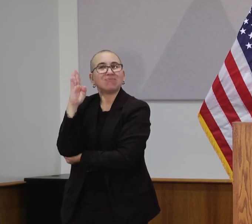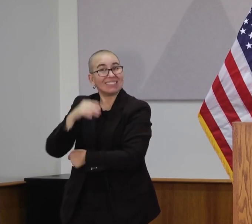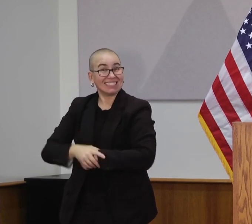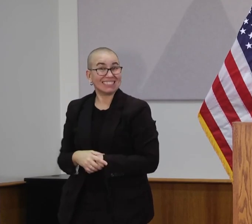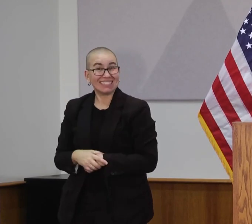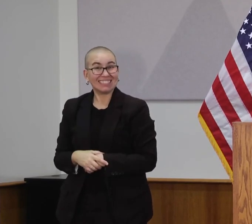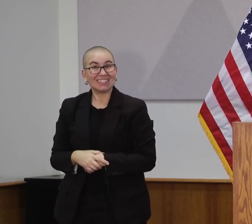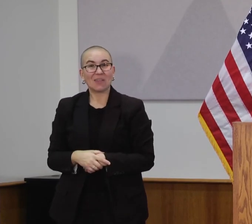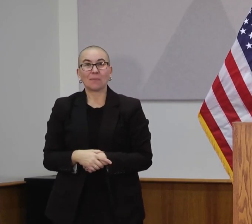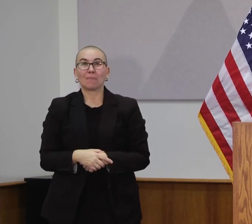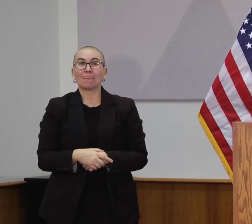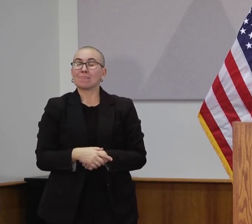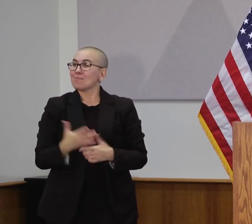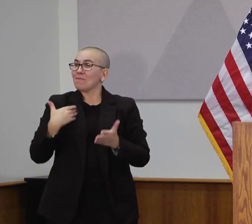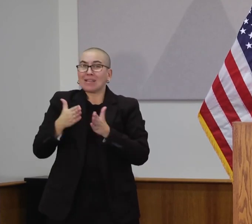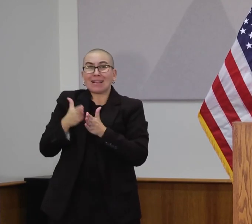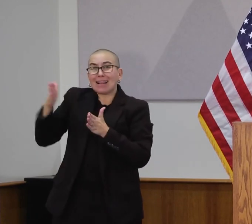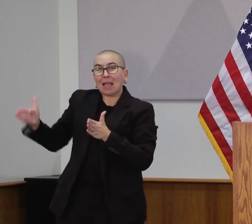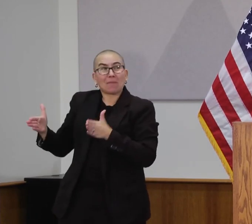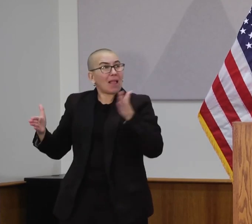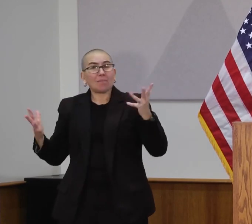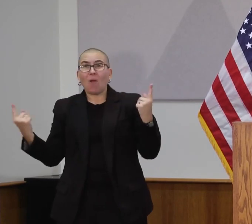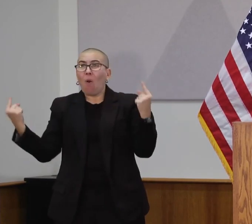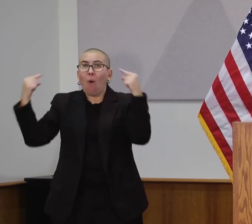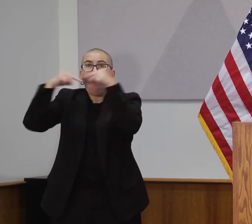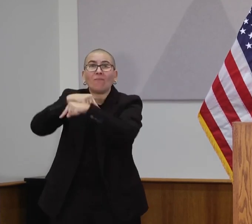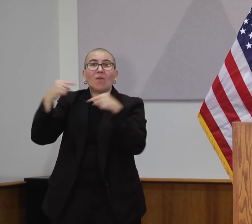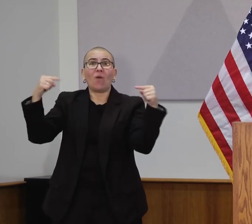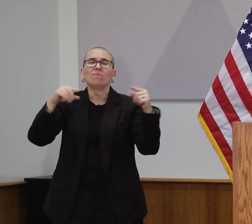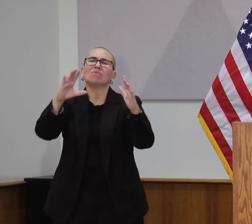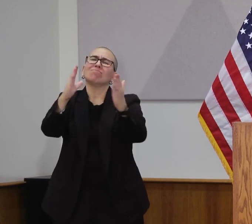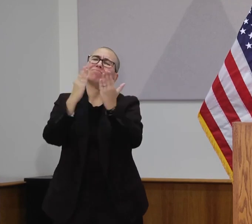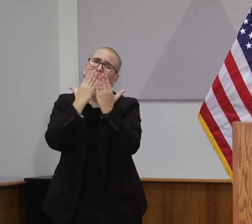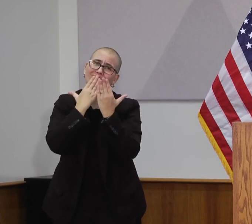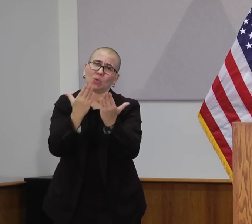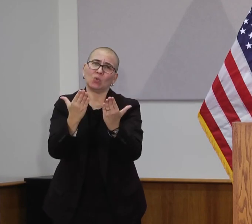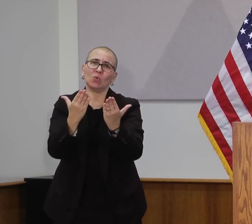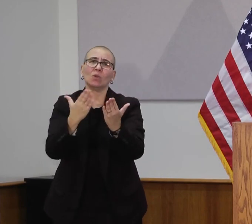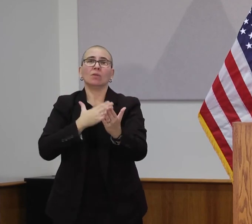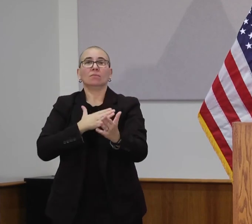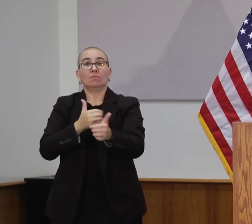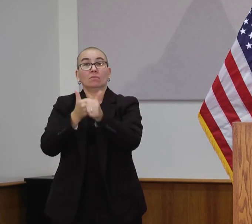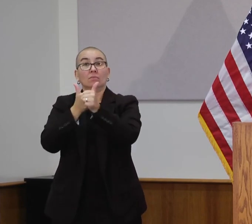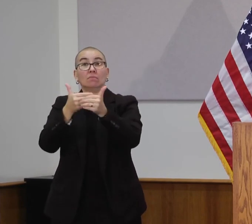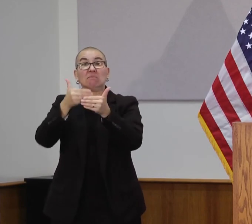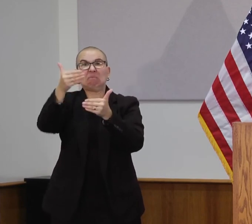right along with us by doing these things. So thank you, and we'll follow up in the next day or so.